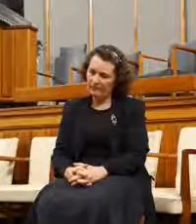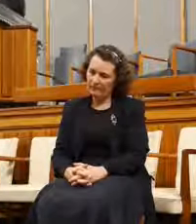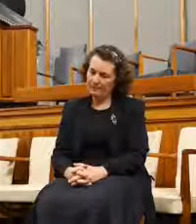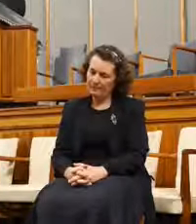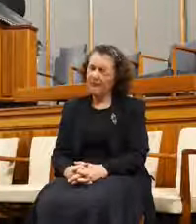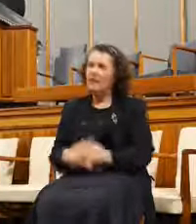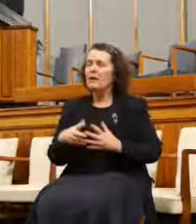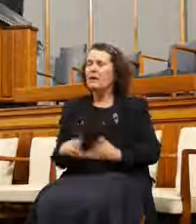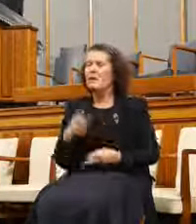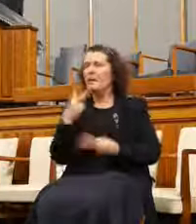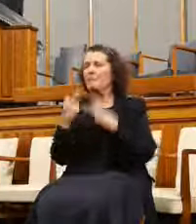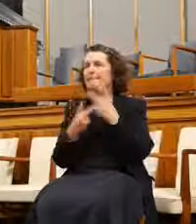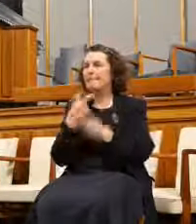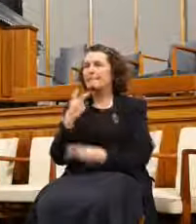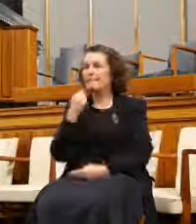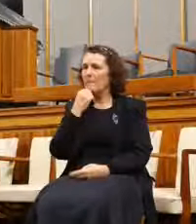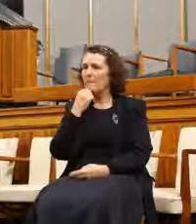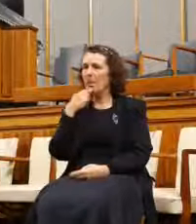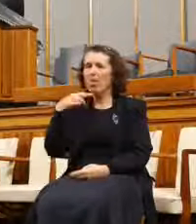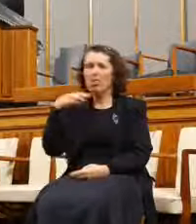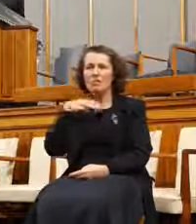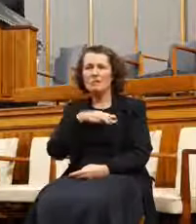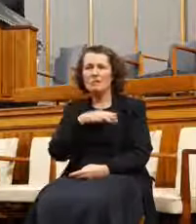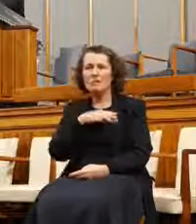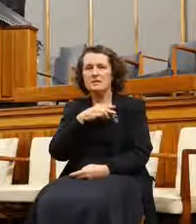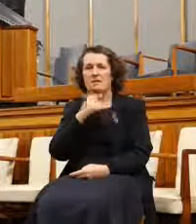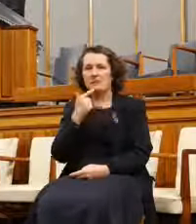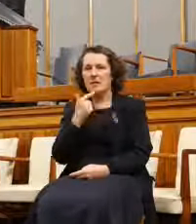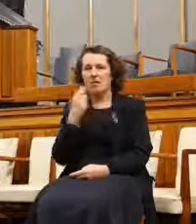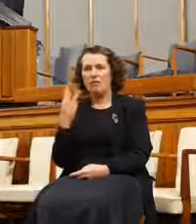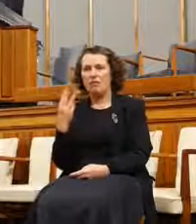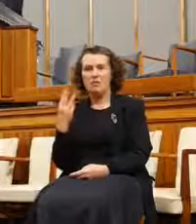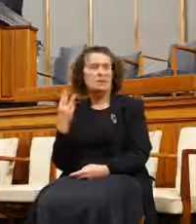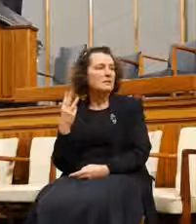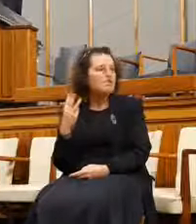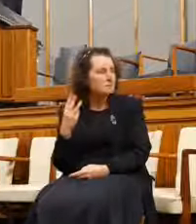Sing together the hymn 373. Hymn number